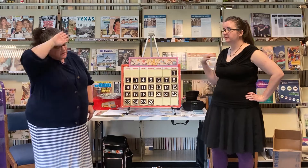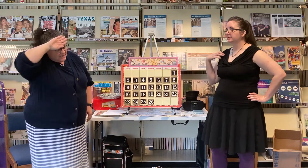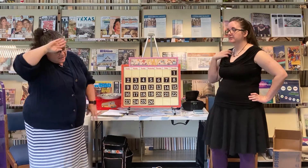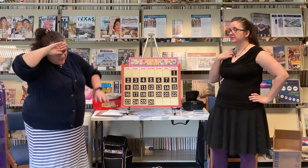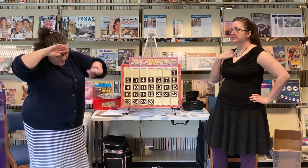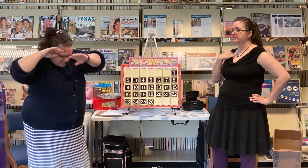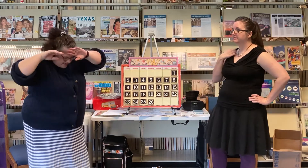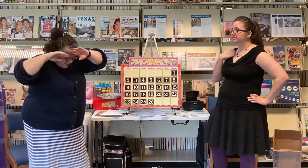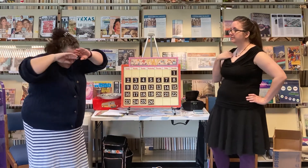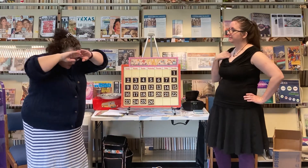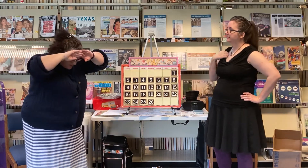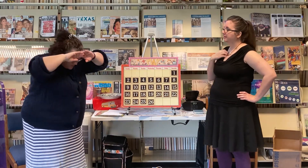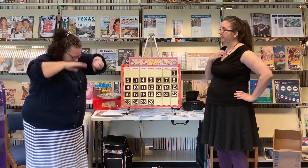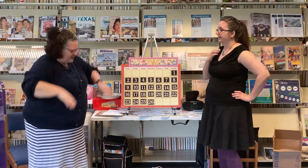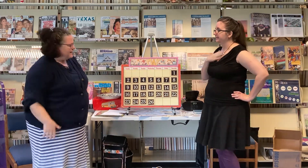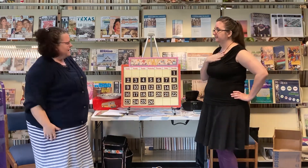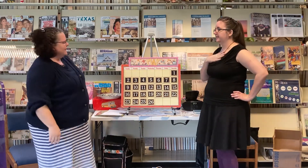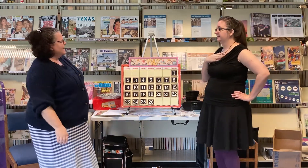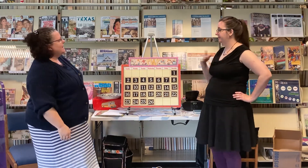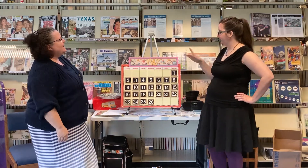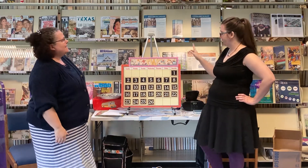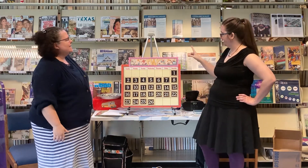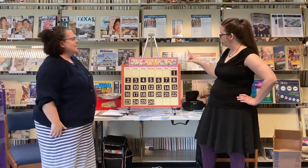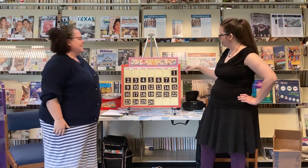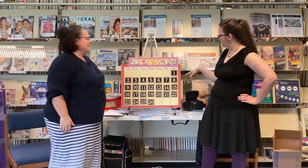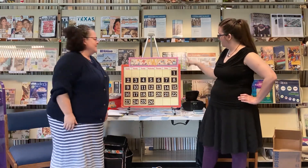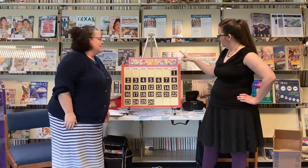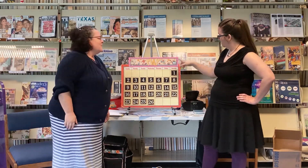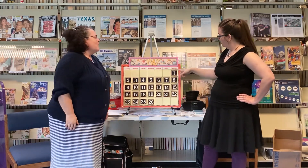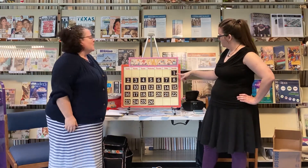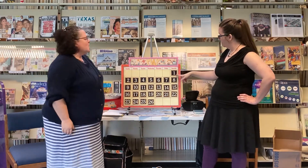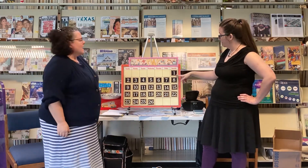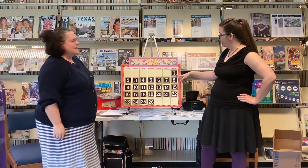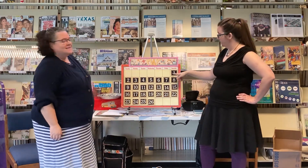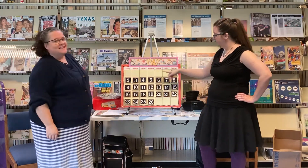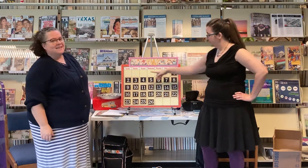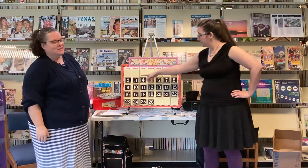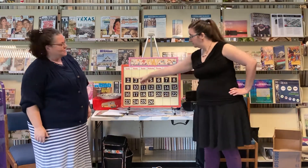can do it? I hope so. All right, let's try. Okay. All right.